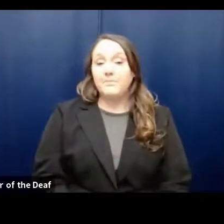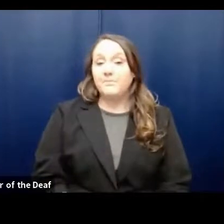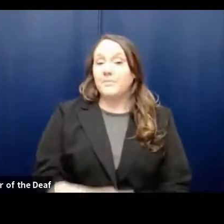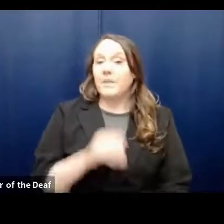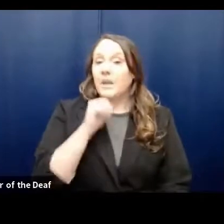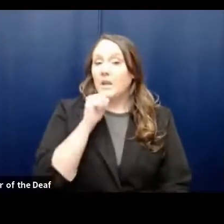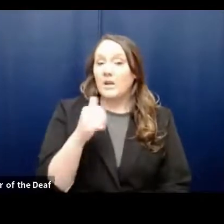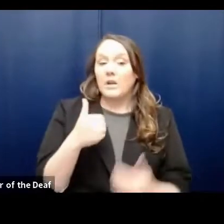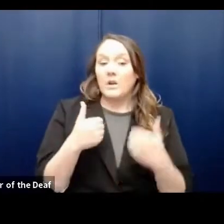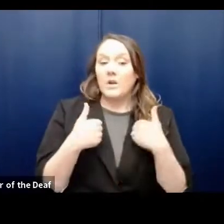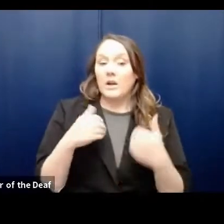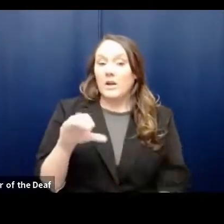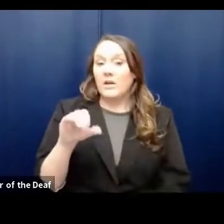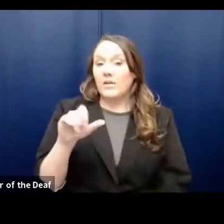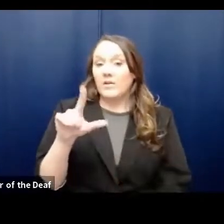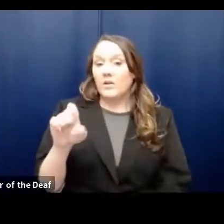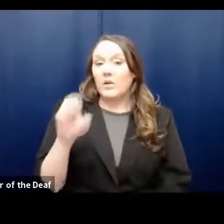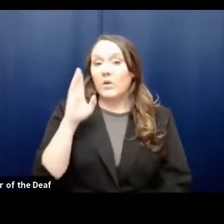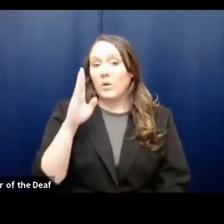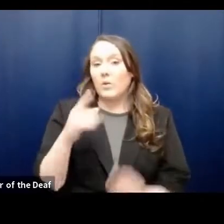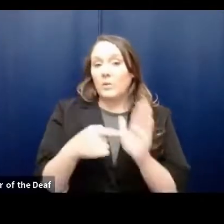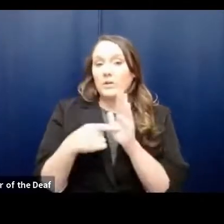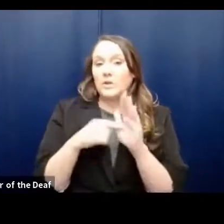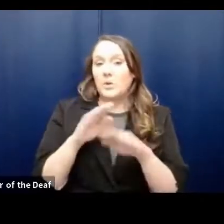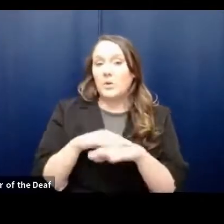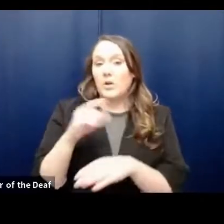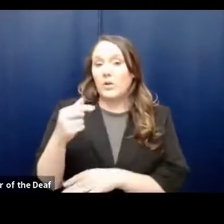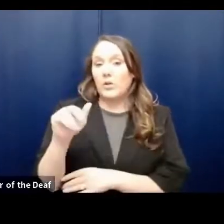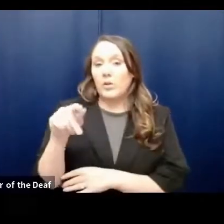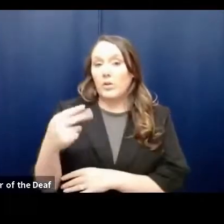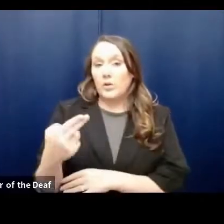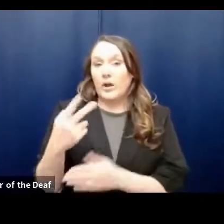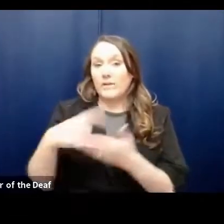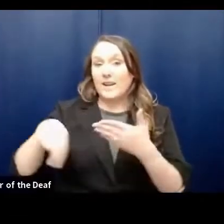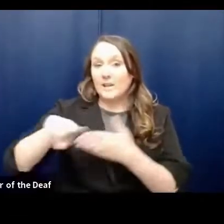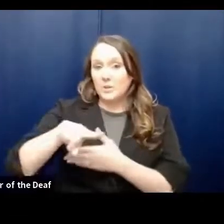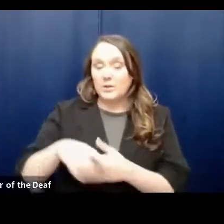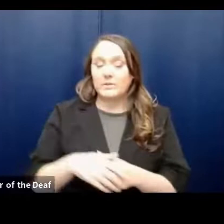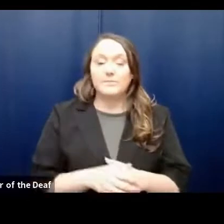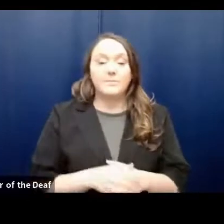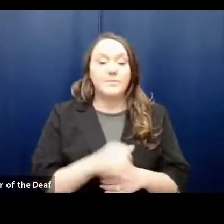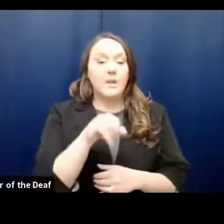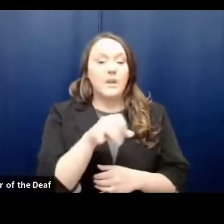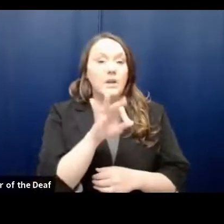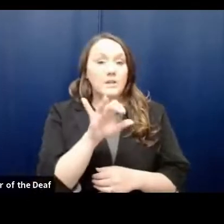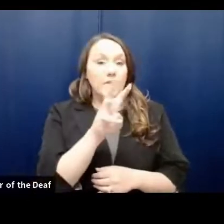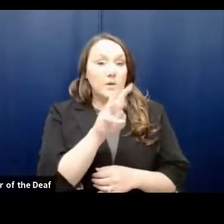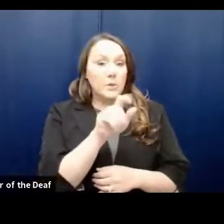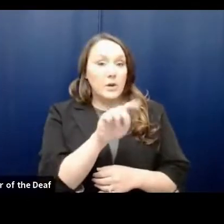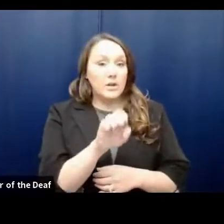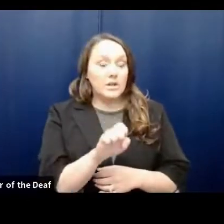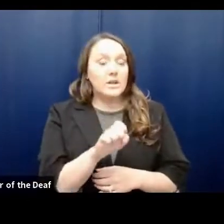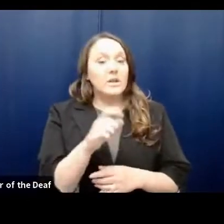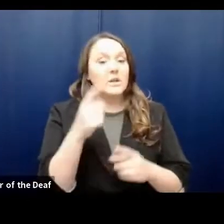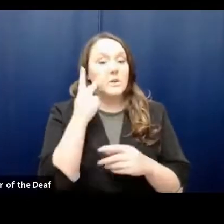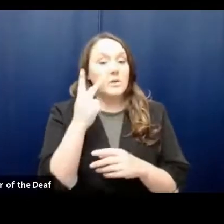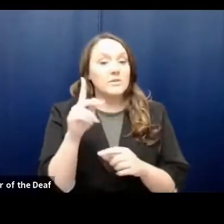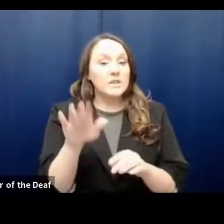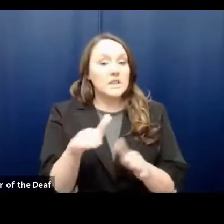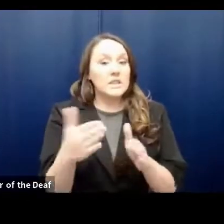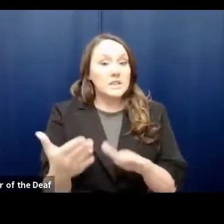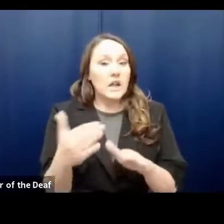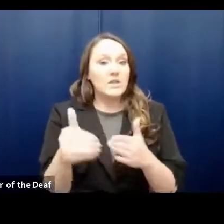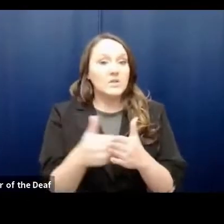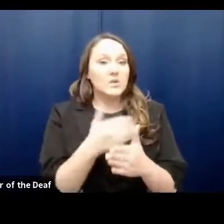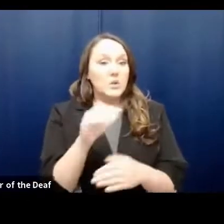them, Cole. Those will be reflected on the graph next week. From Jeff with WATE, we've seen deaths and new